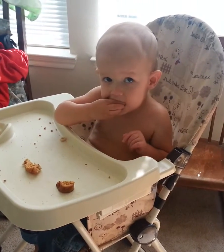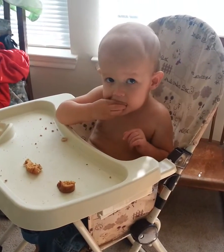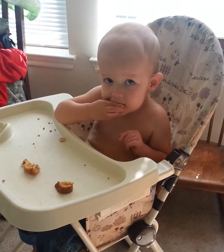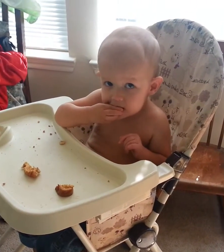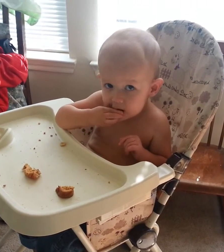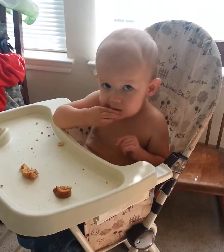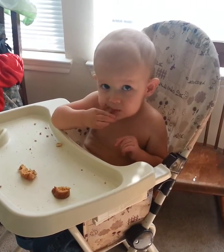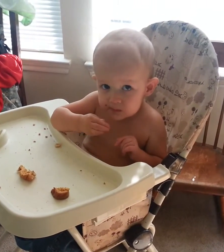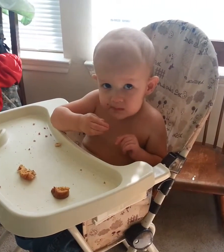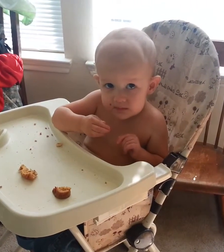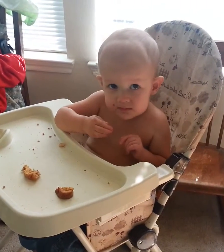Cereal?